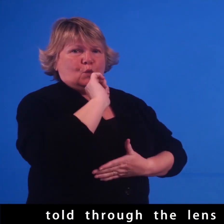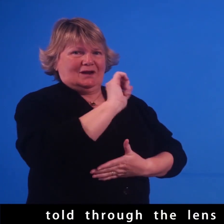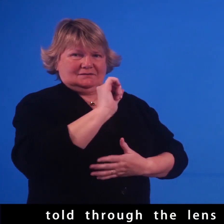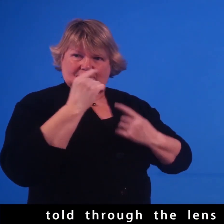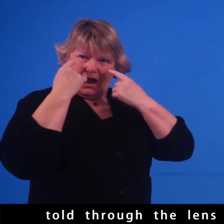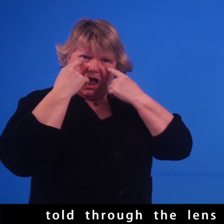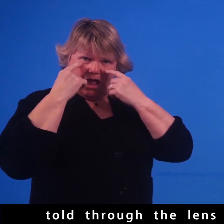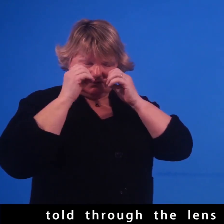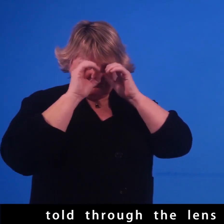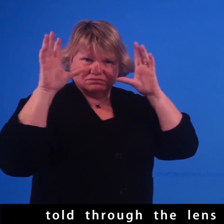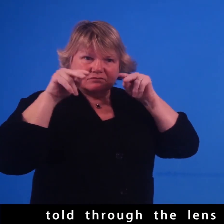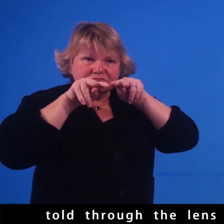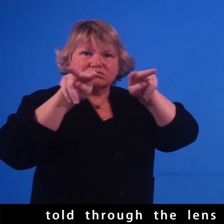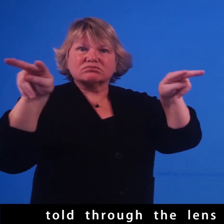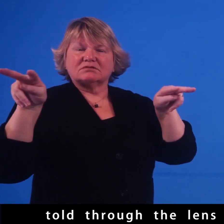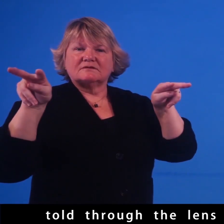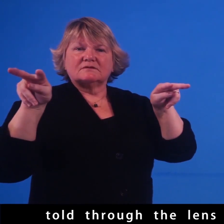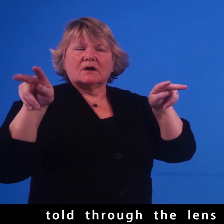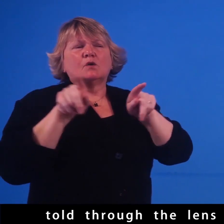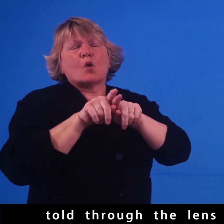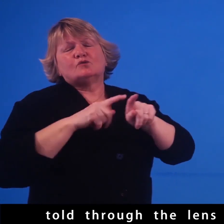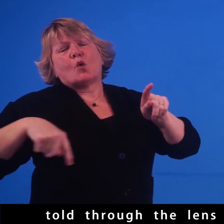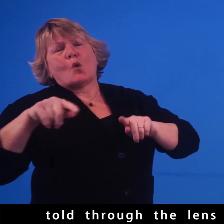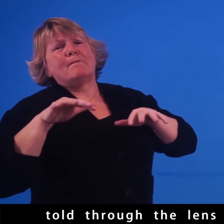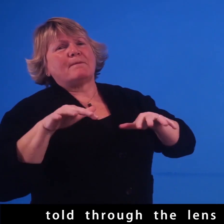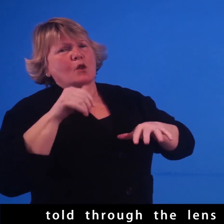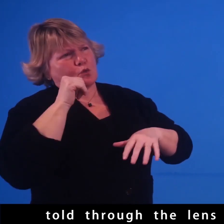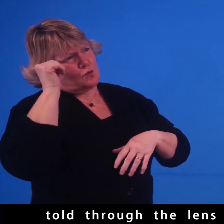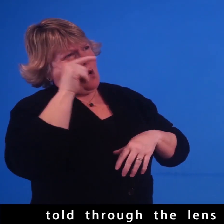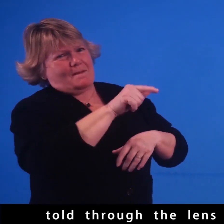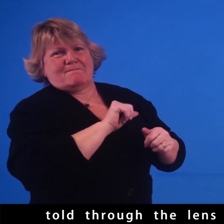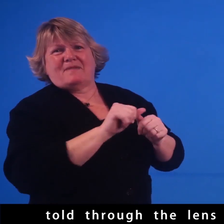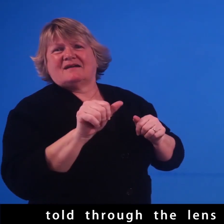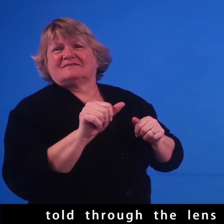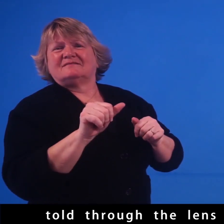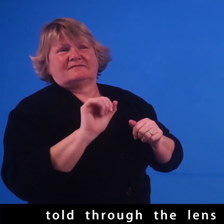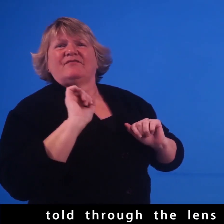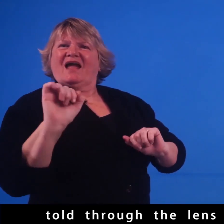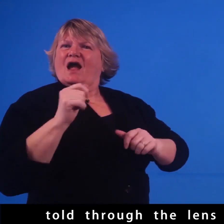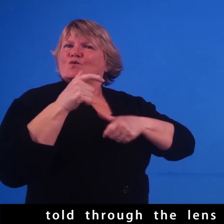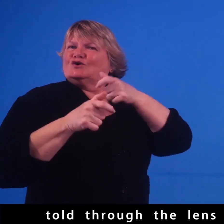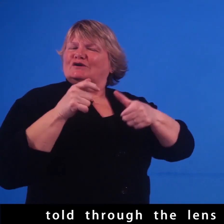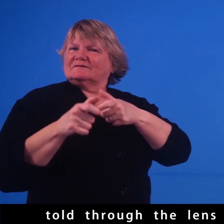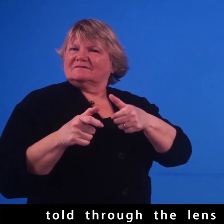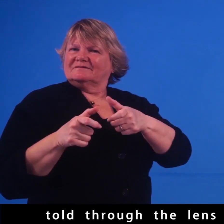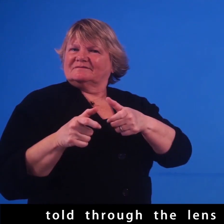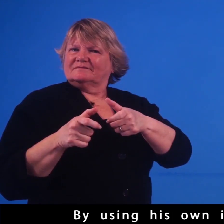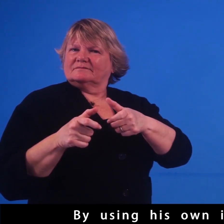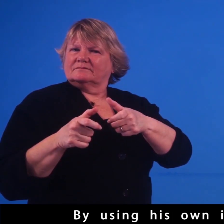told through the lens of the artist's own eyes and the words of the people who knew him best.